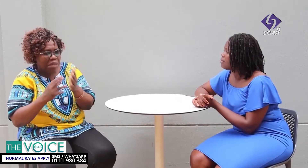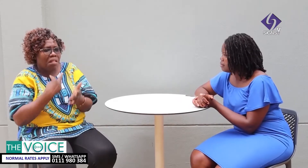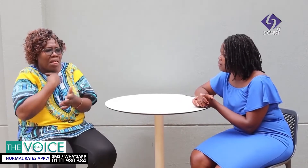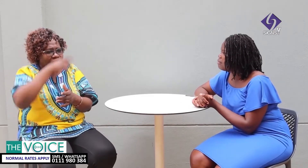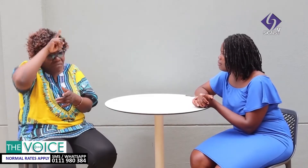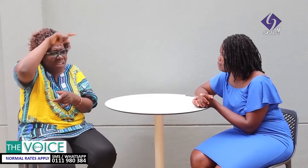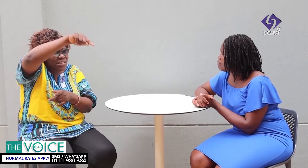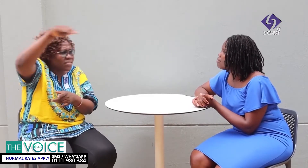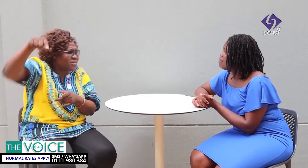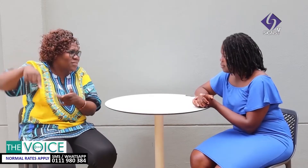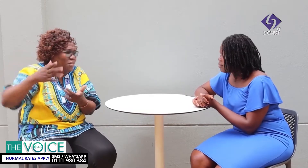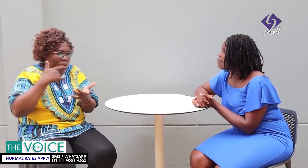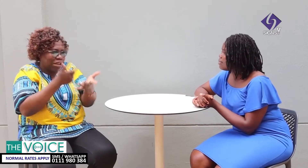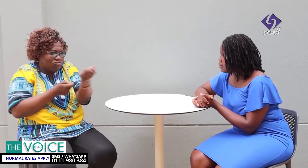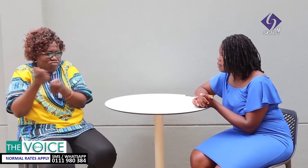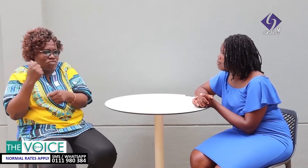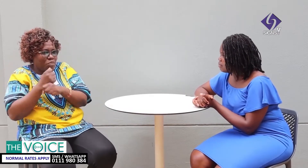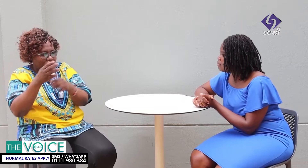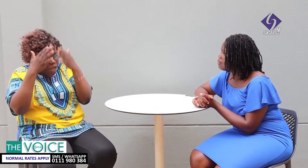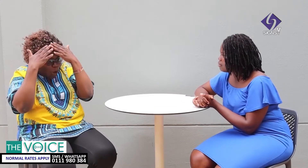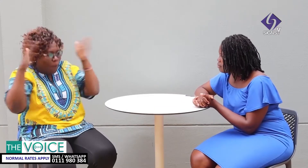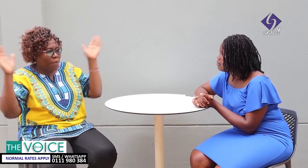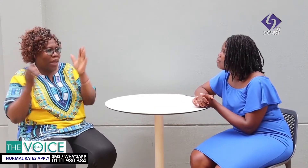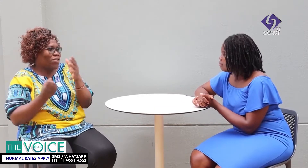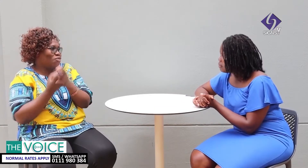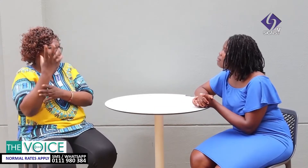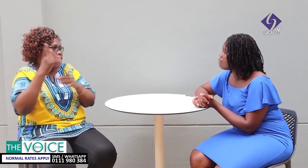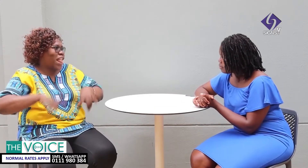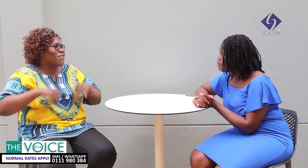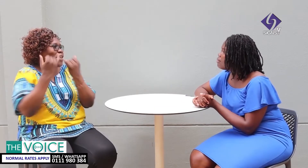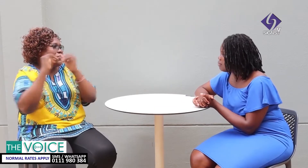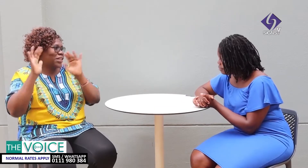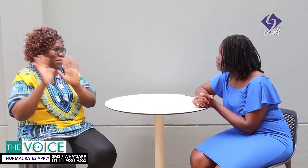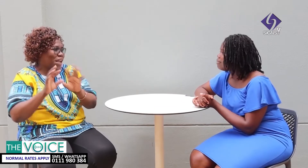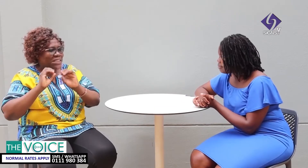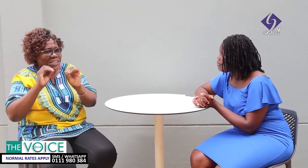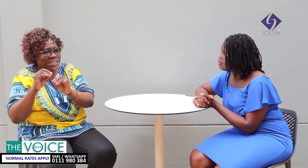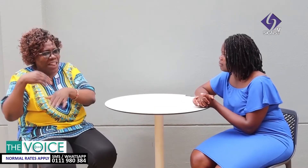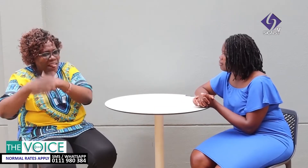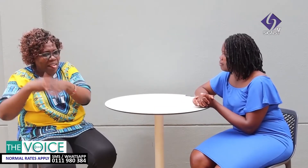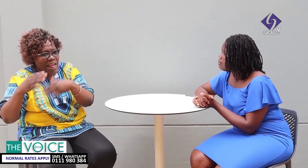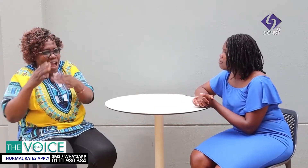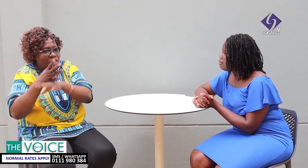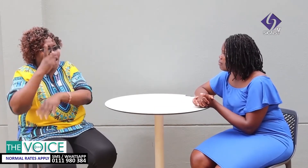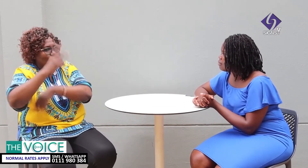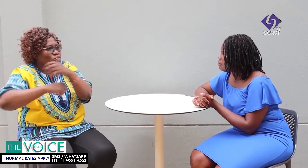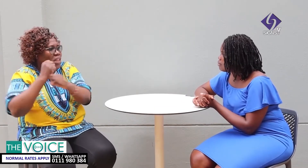time, we got so many people, and that opened our minds, and we decided to stay together. And